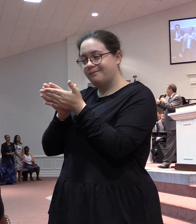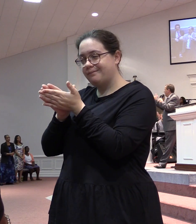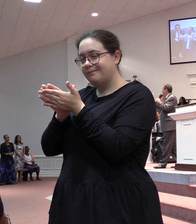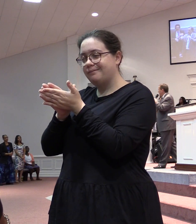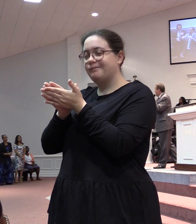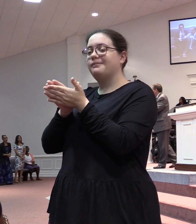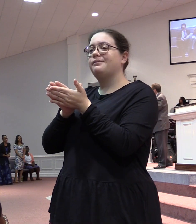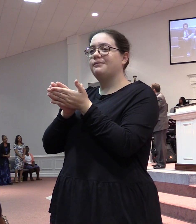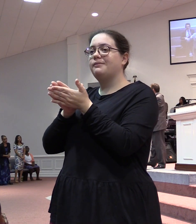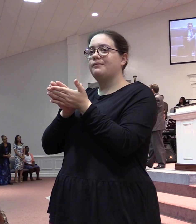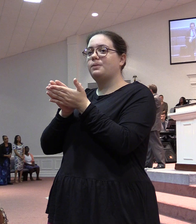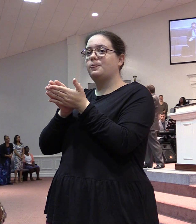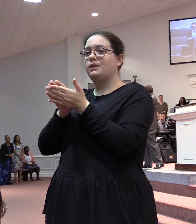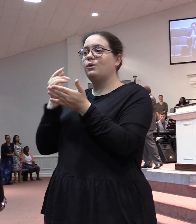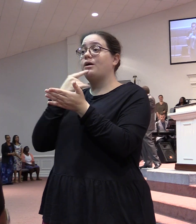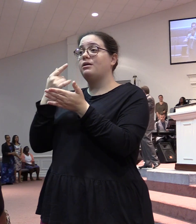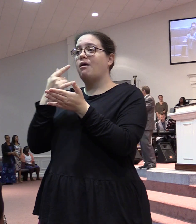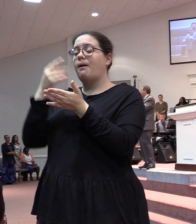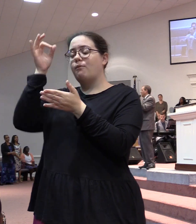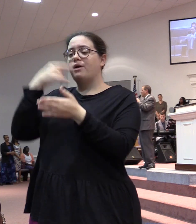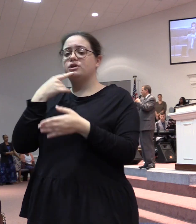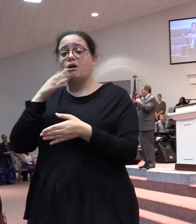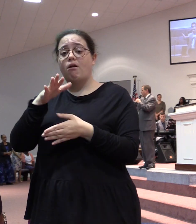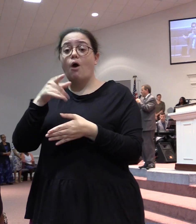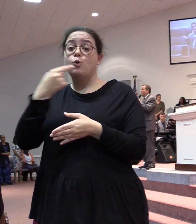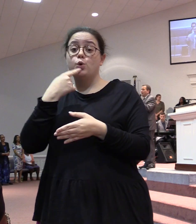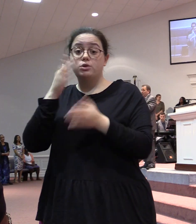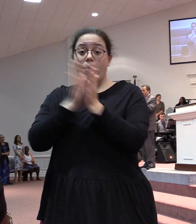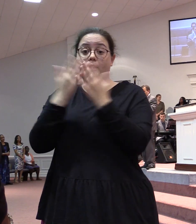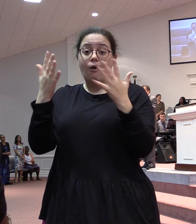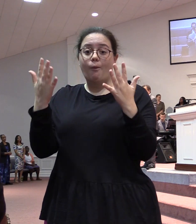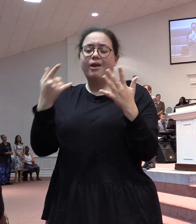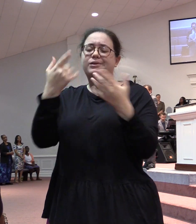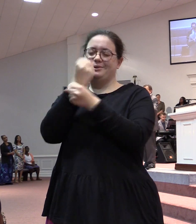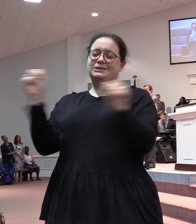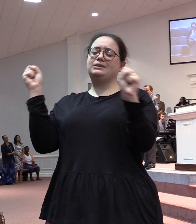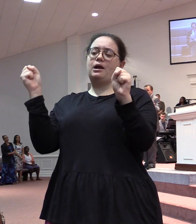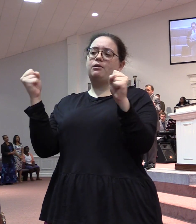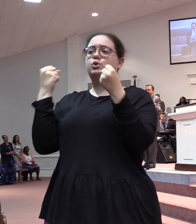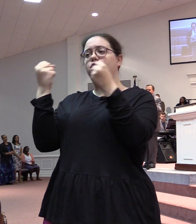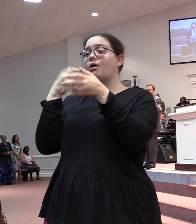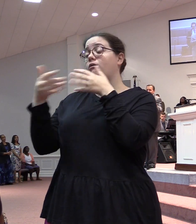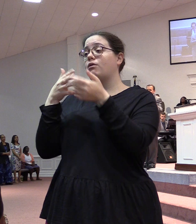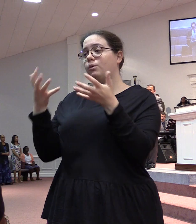you could allow a man pronounce over you that if you said that prayer, you're now saved. And you could drive that Nissan all time.